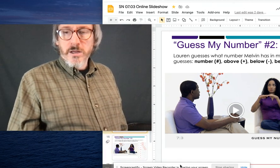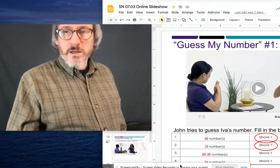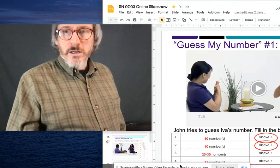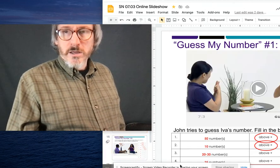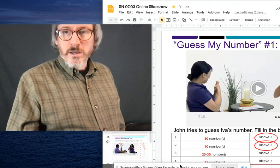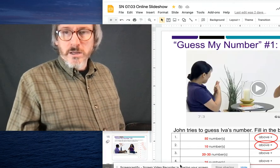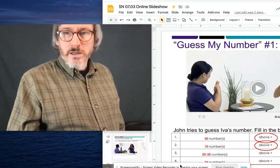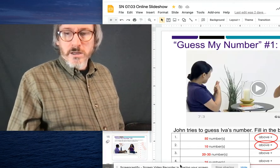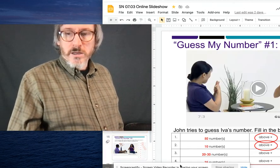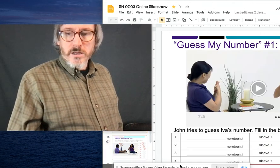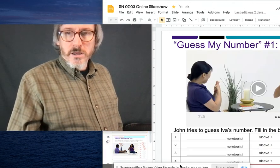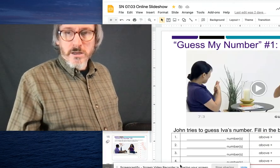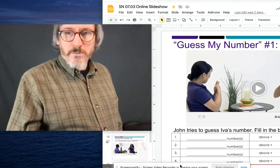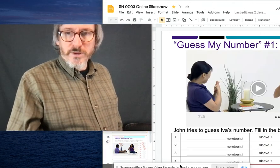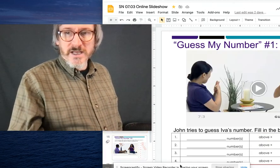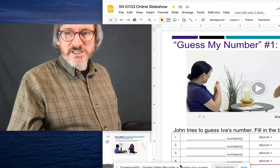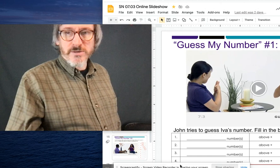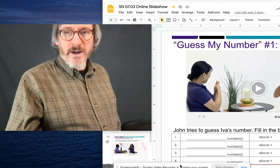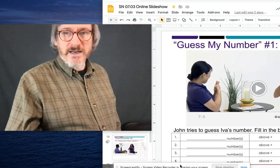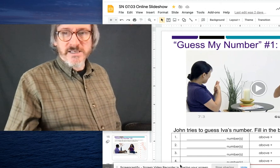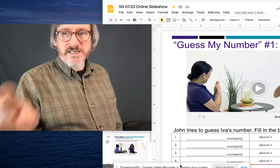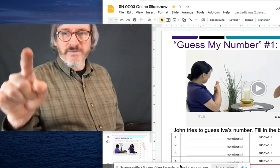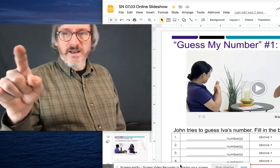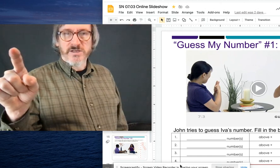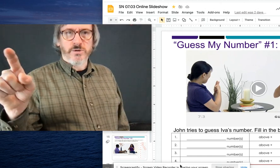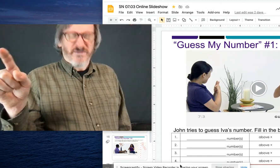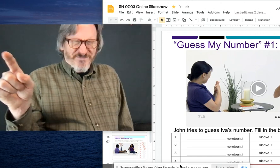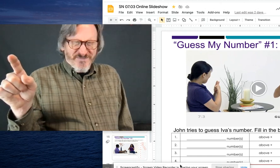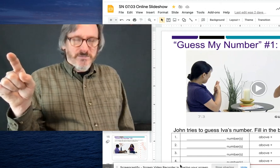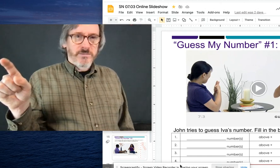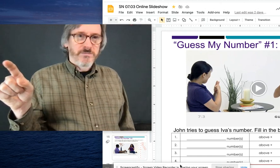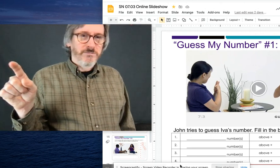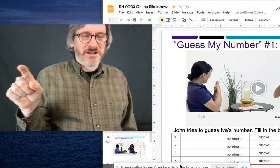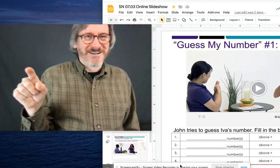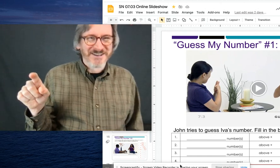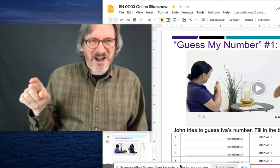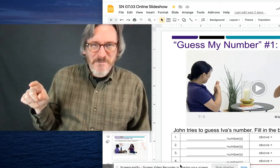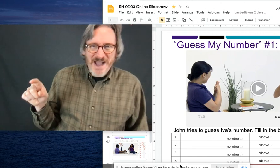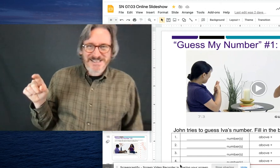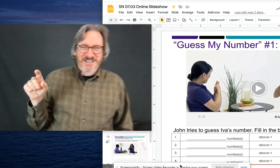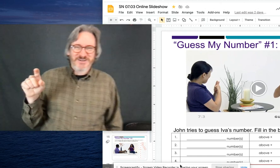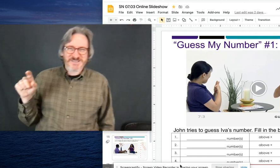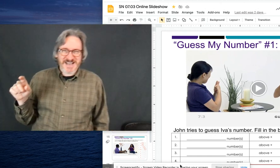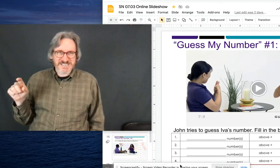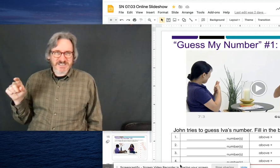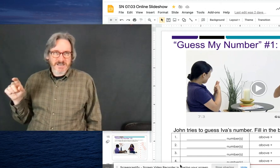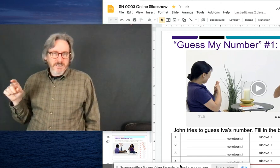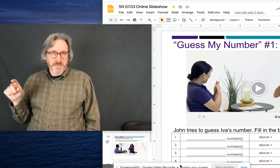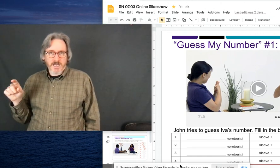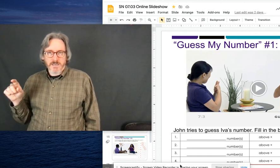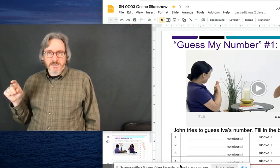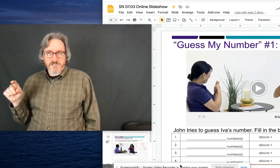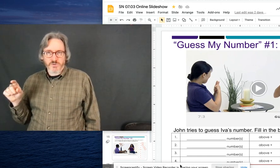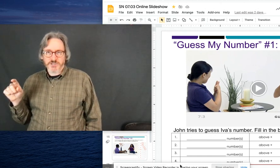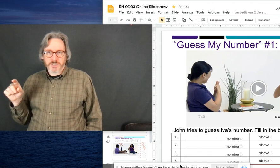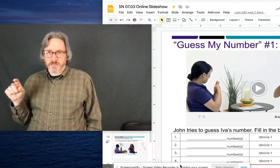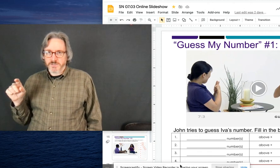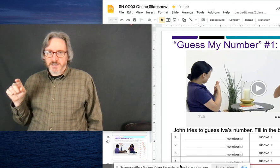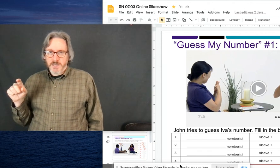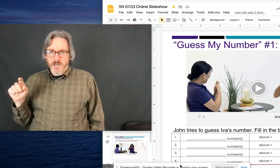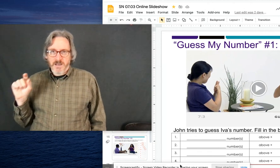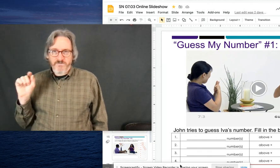when they guess the right answer, there's no above, below, or between. So if they guess the right answer, just understand that you're not